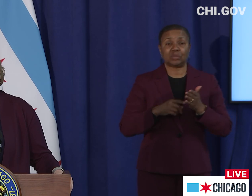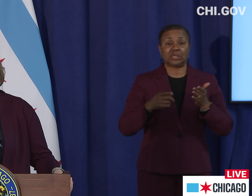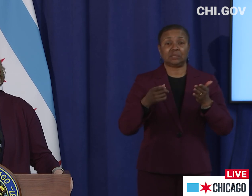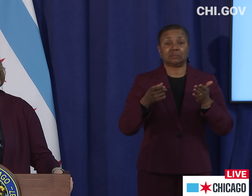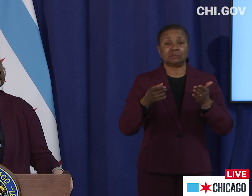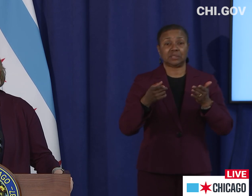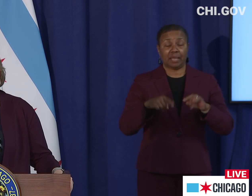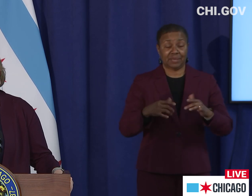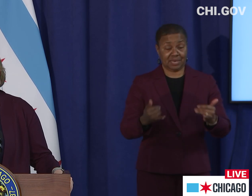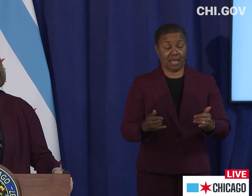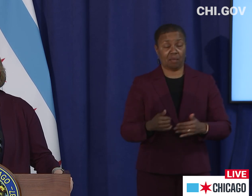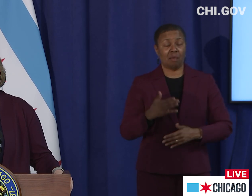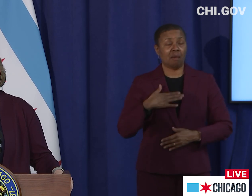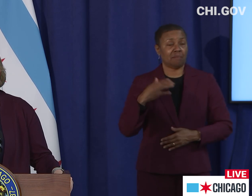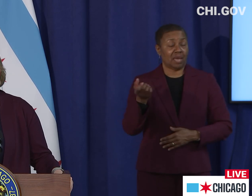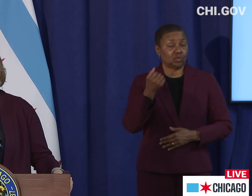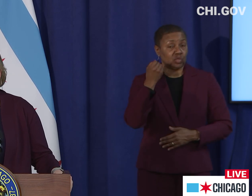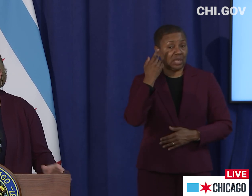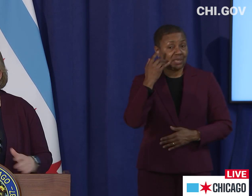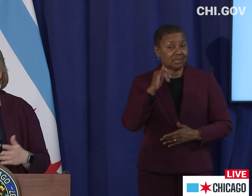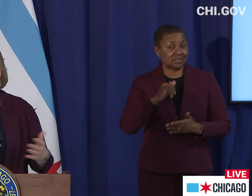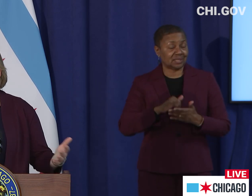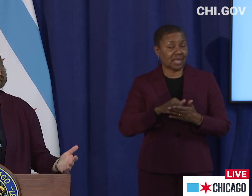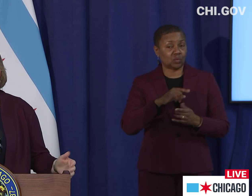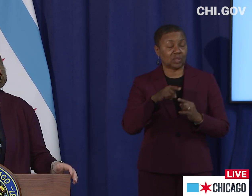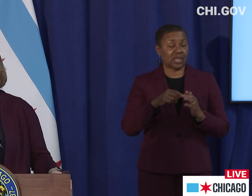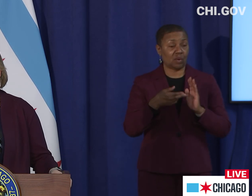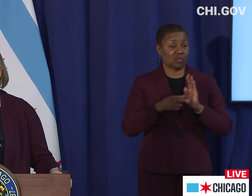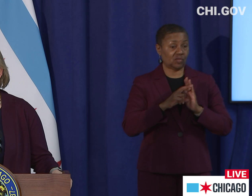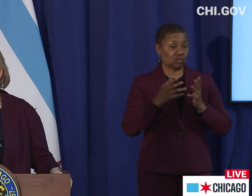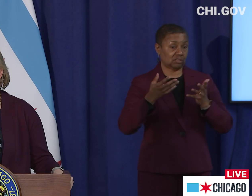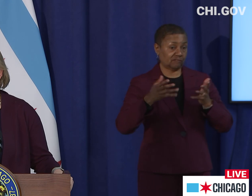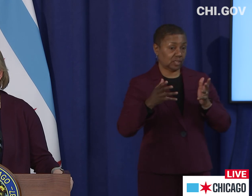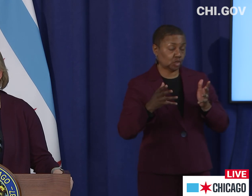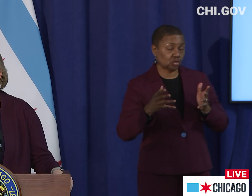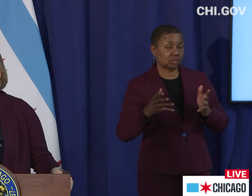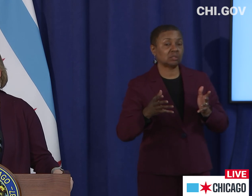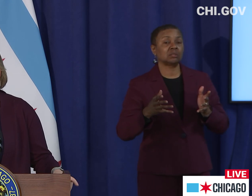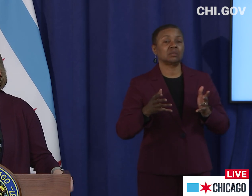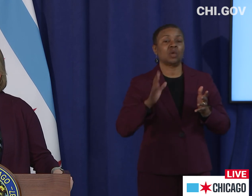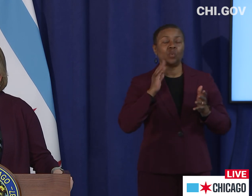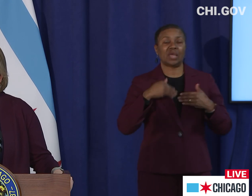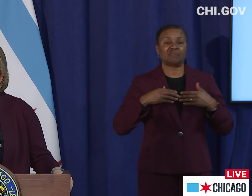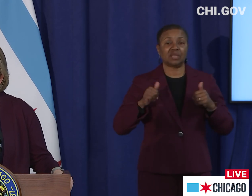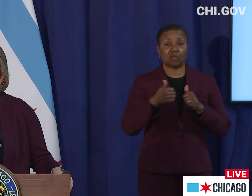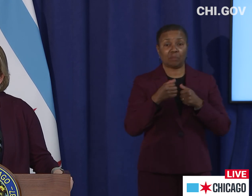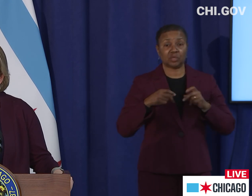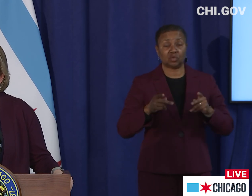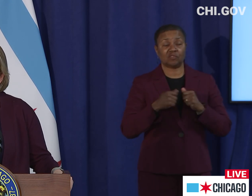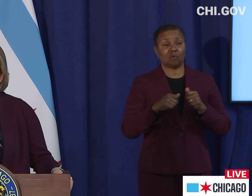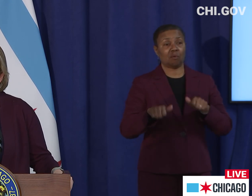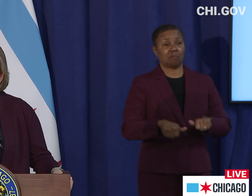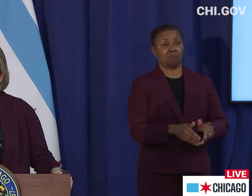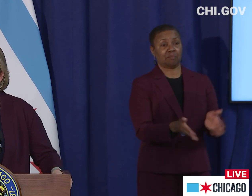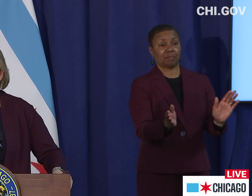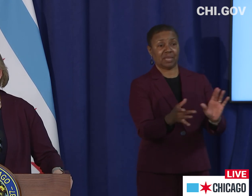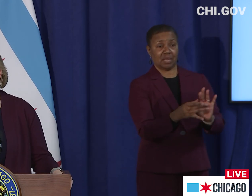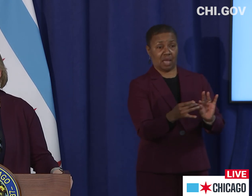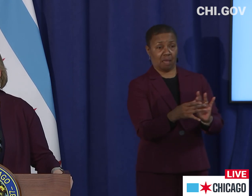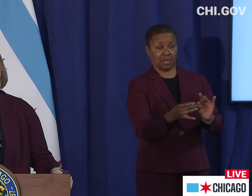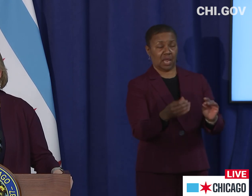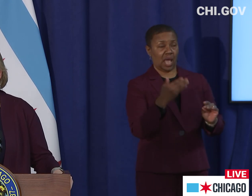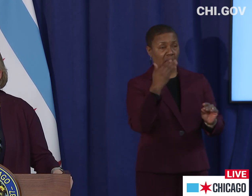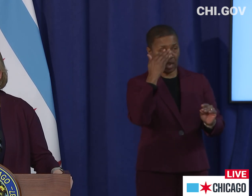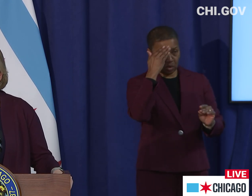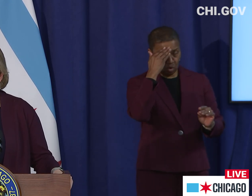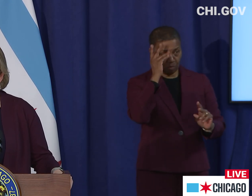at. My understanding is that when that review is finished, there would be another opportunity for public comment. I know there are